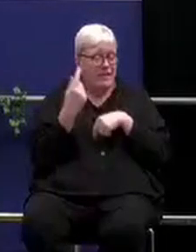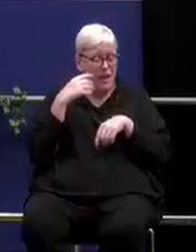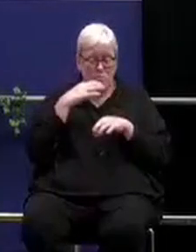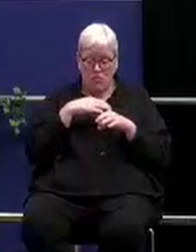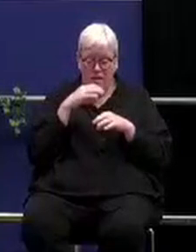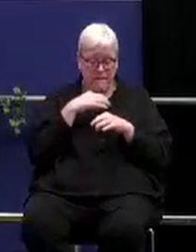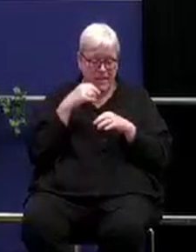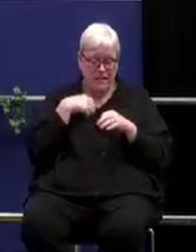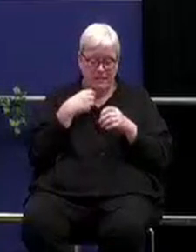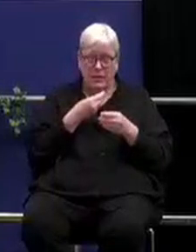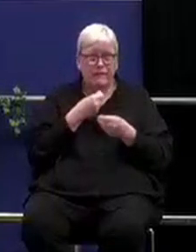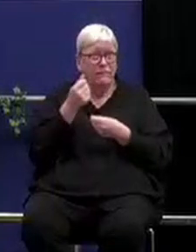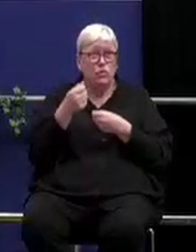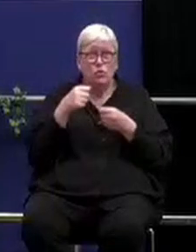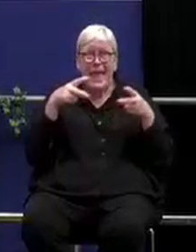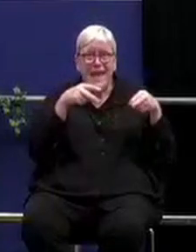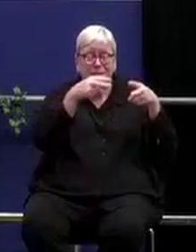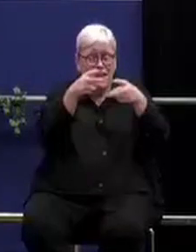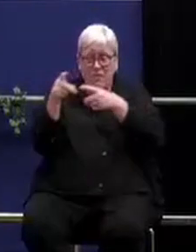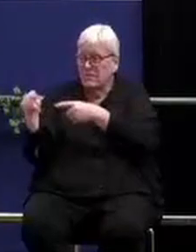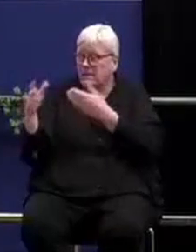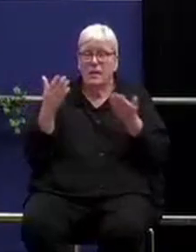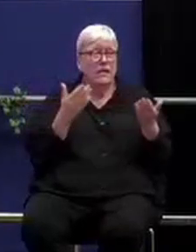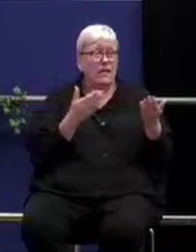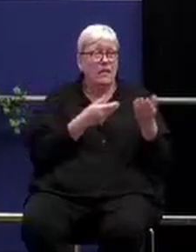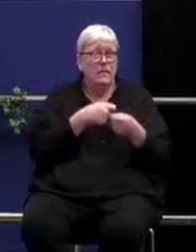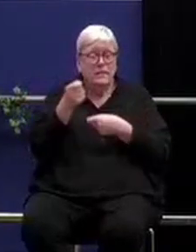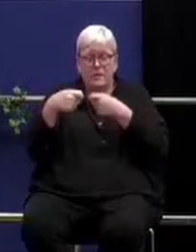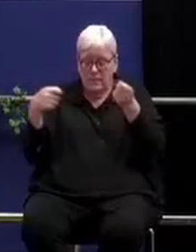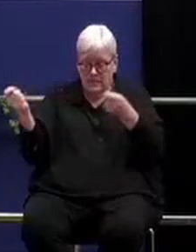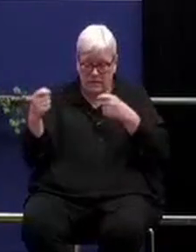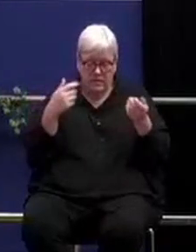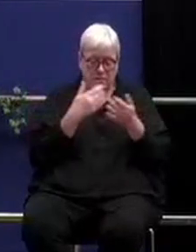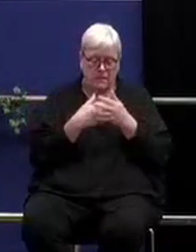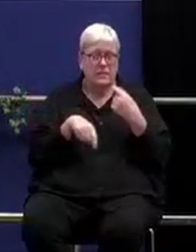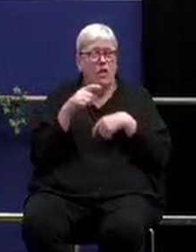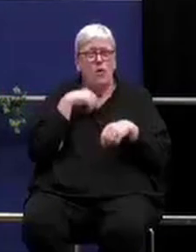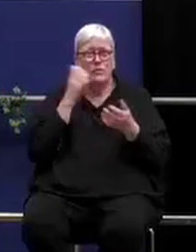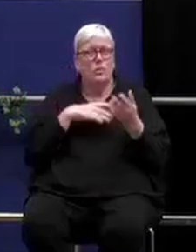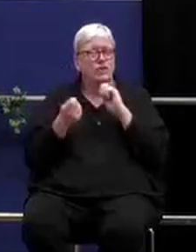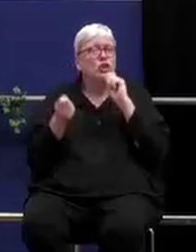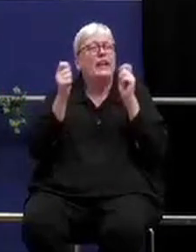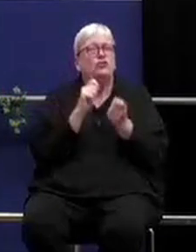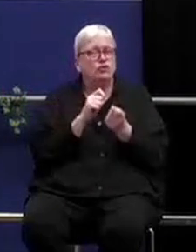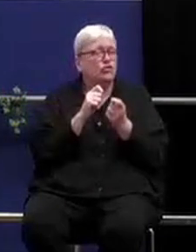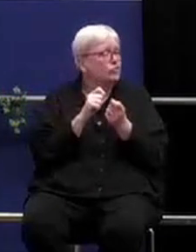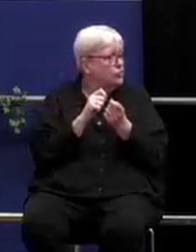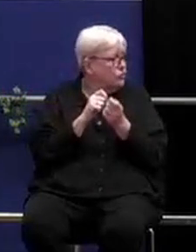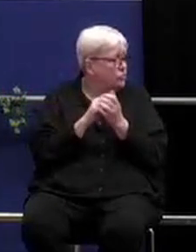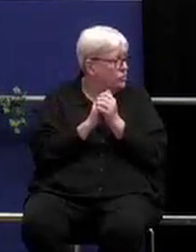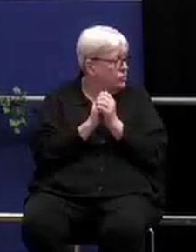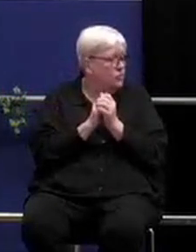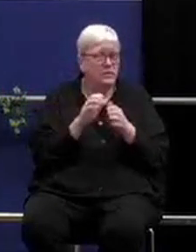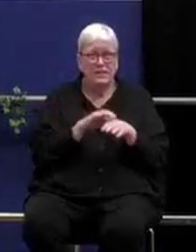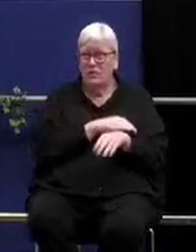out to a few editors, and you always hear the kind of like the stories of like, it's sold, you know, someone got a preempt for £1 million,